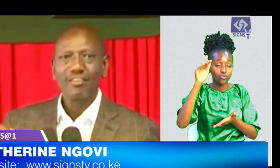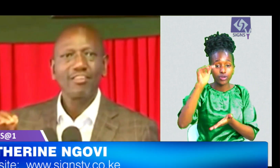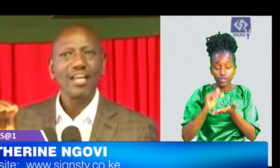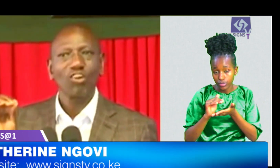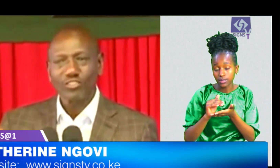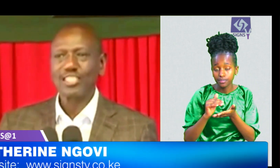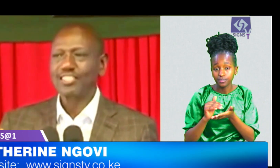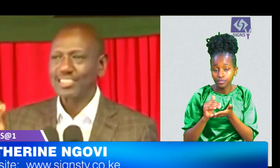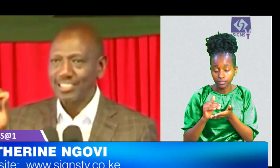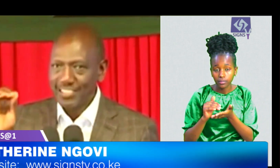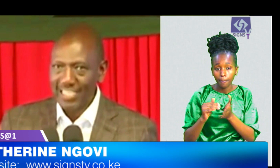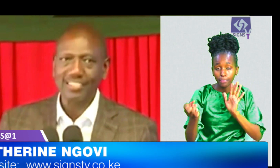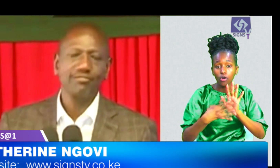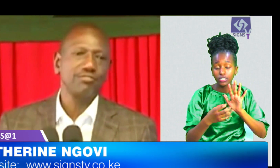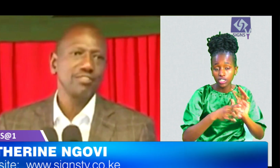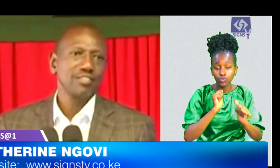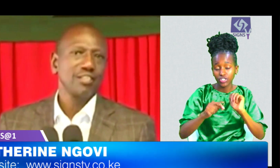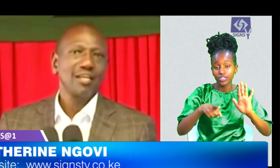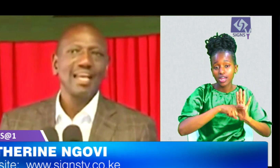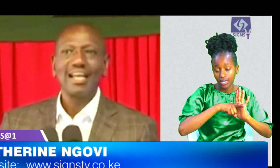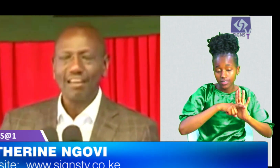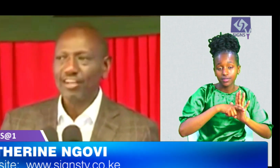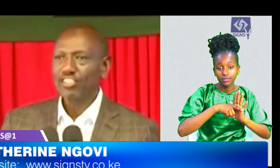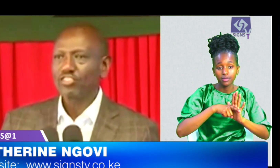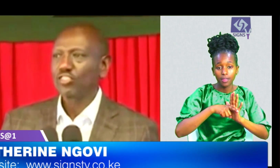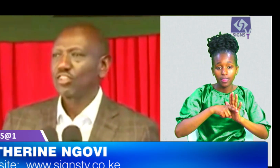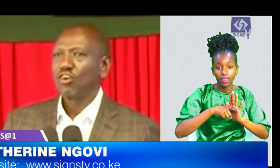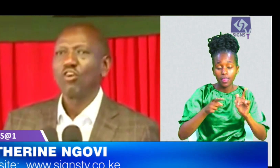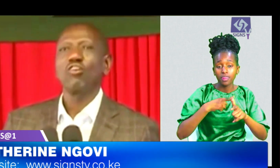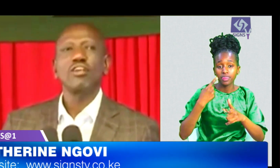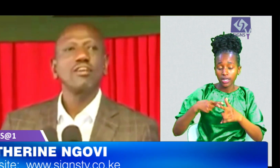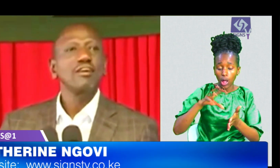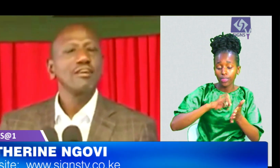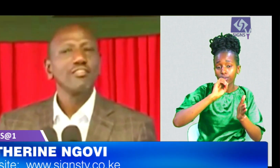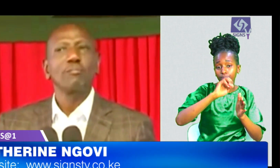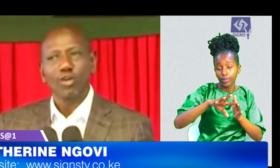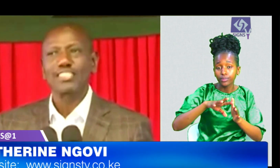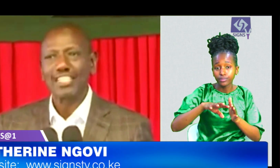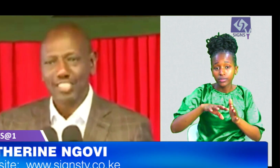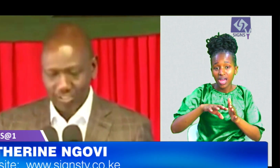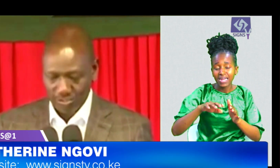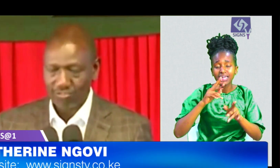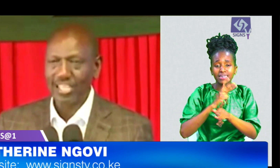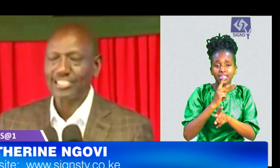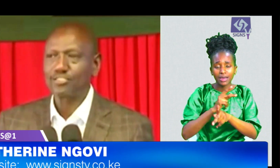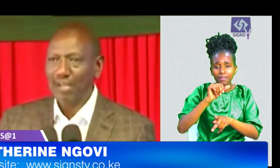worms, with another 10 million are at risk of bilharzia disease.